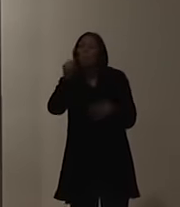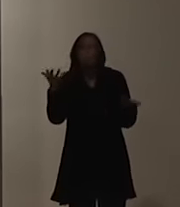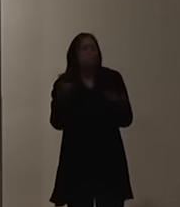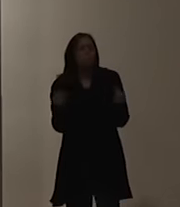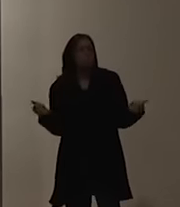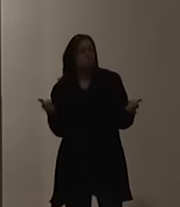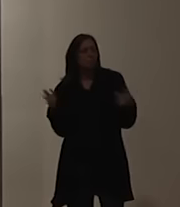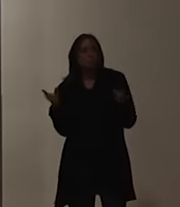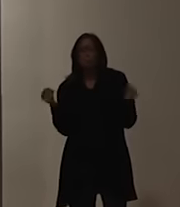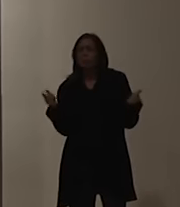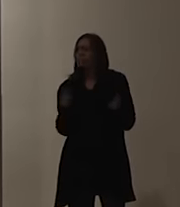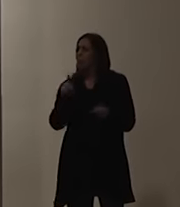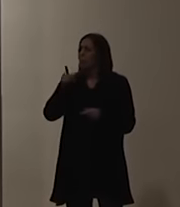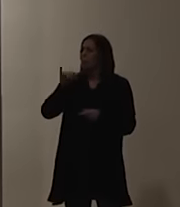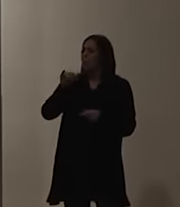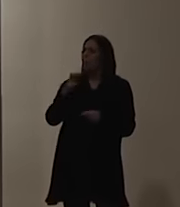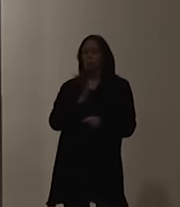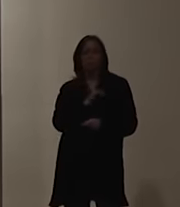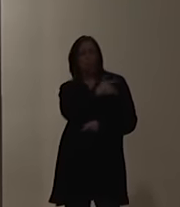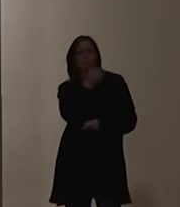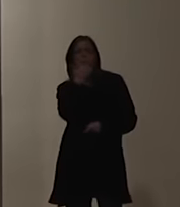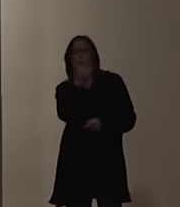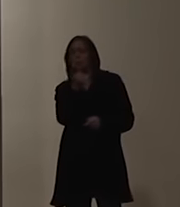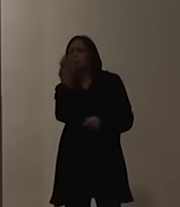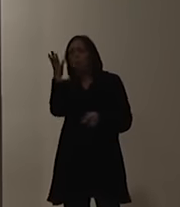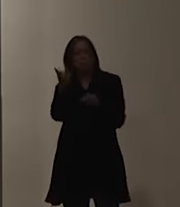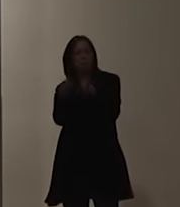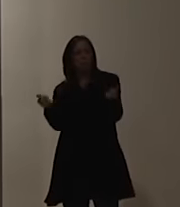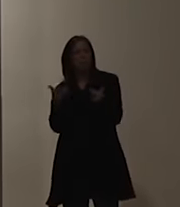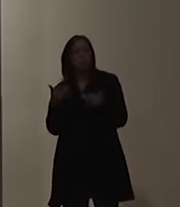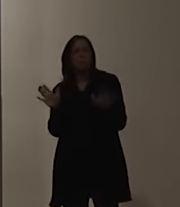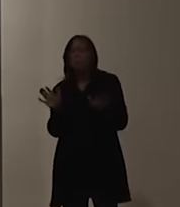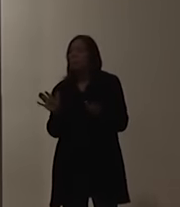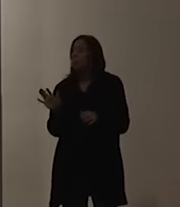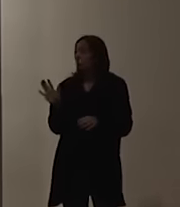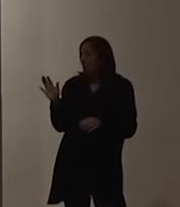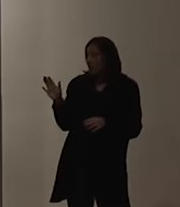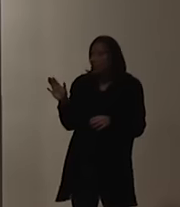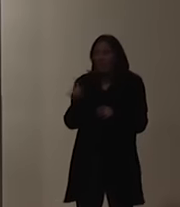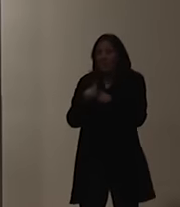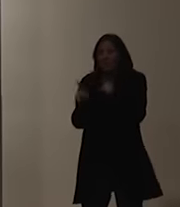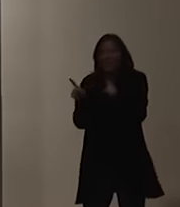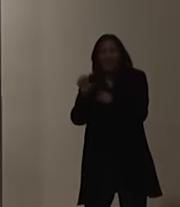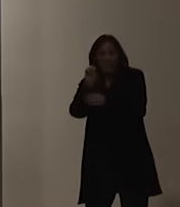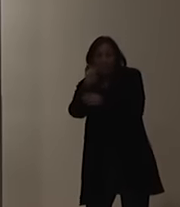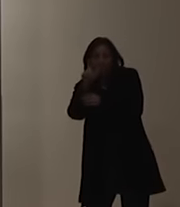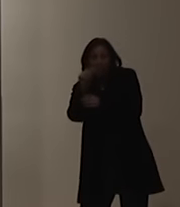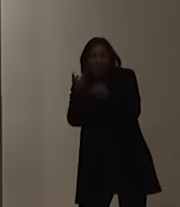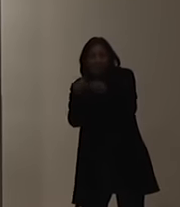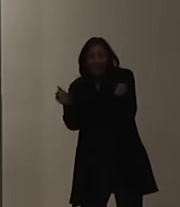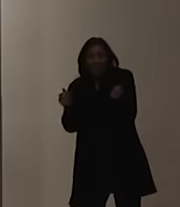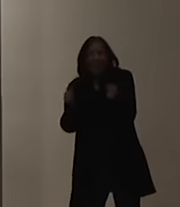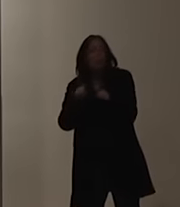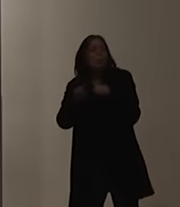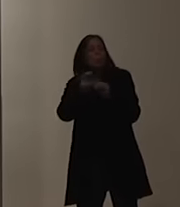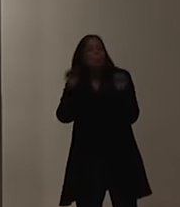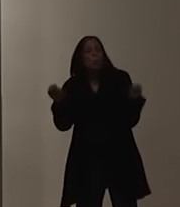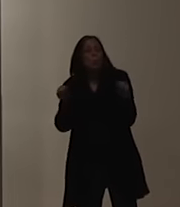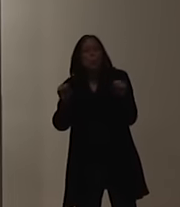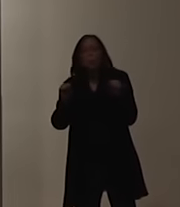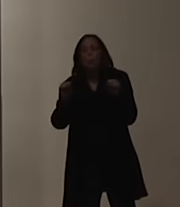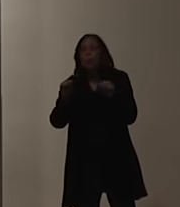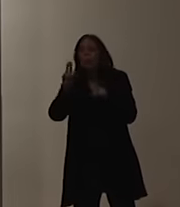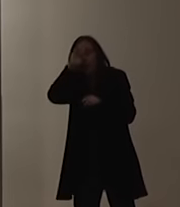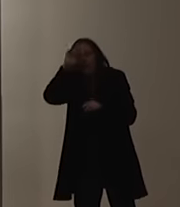maybe. I mean, but I just say, yeah, it's wiped out, but so is the health system, gone. completely gone. So if there's no healthcare